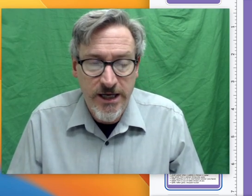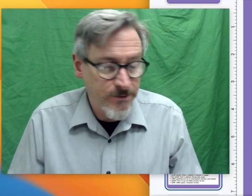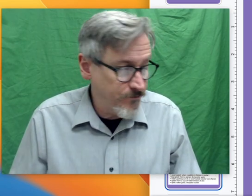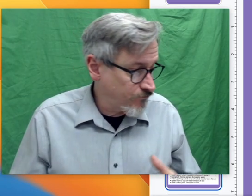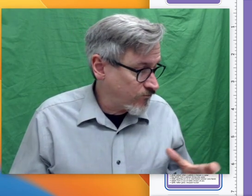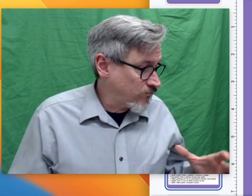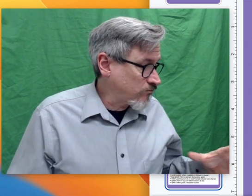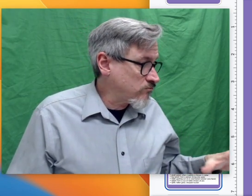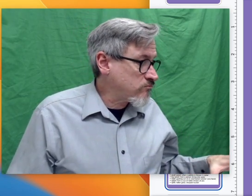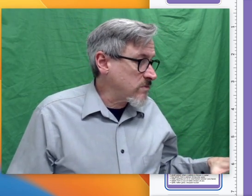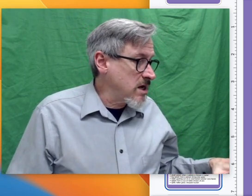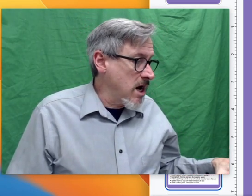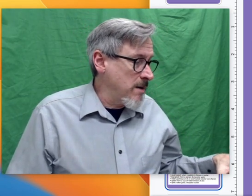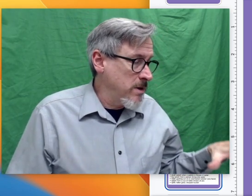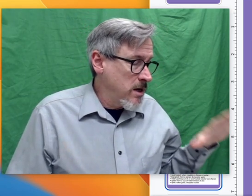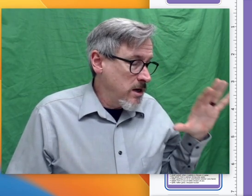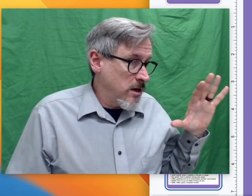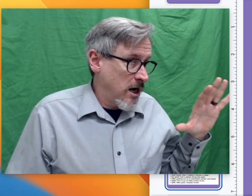the